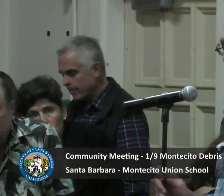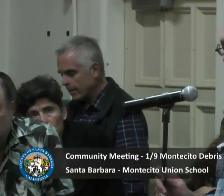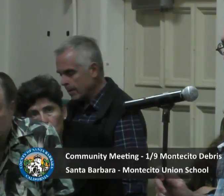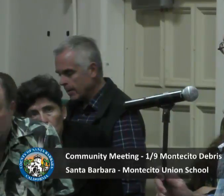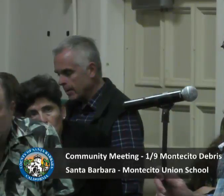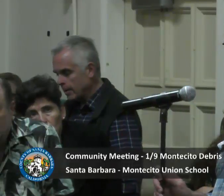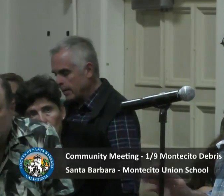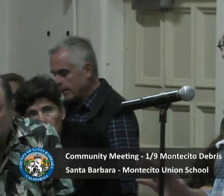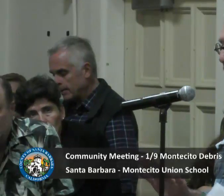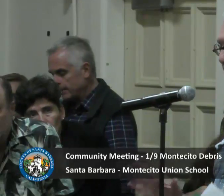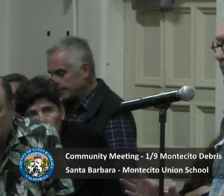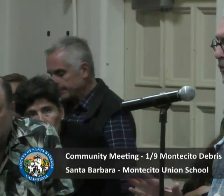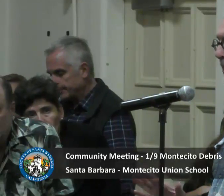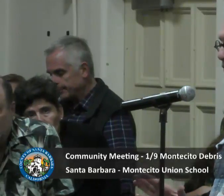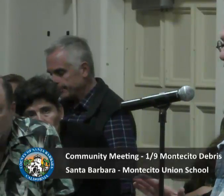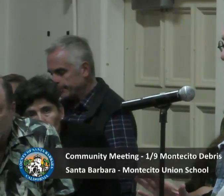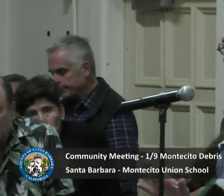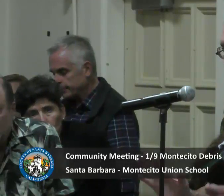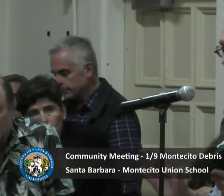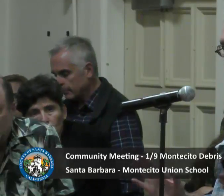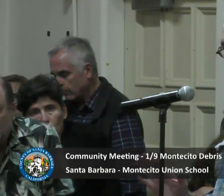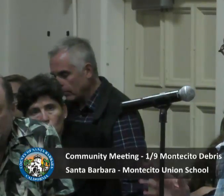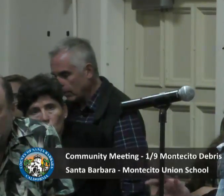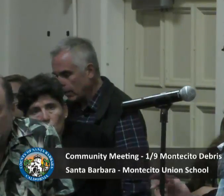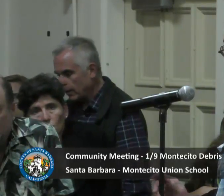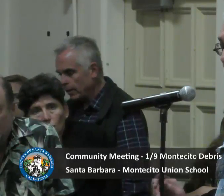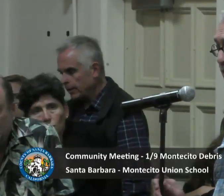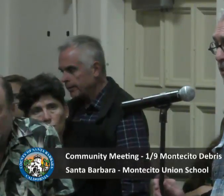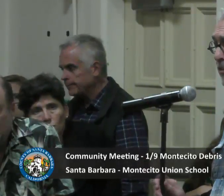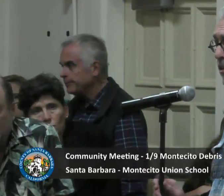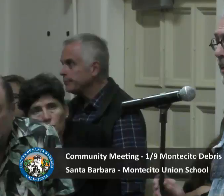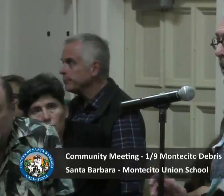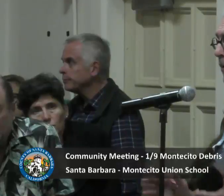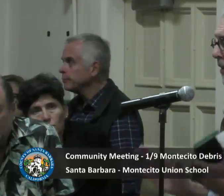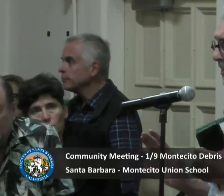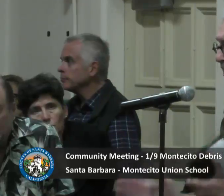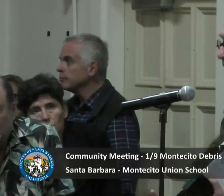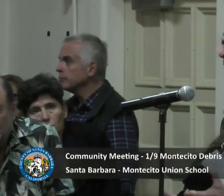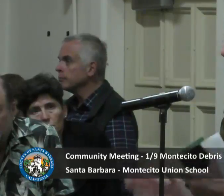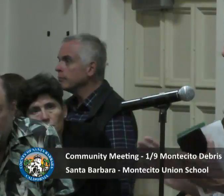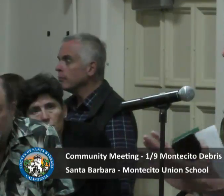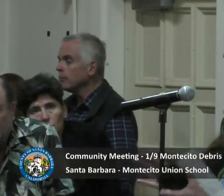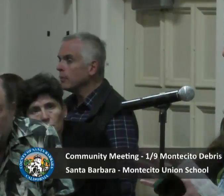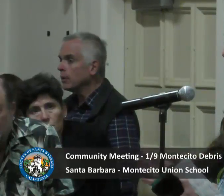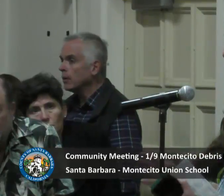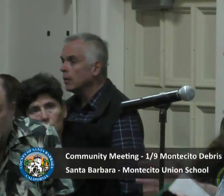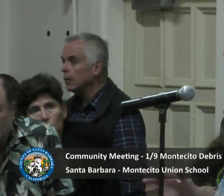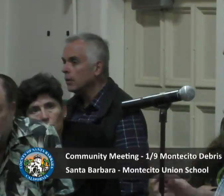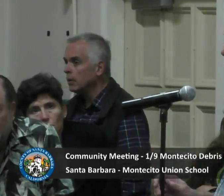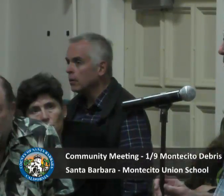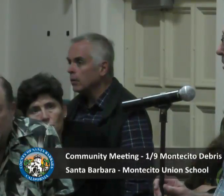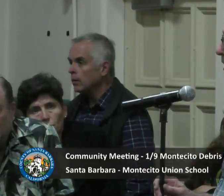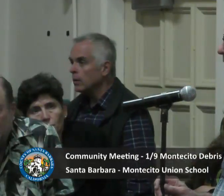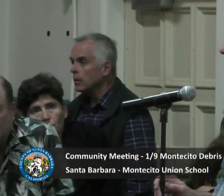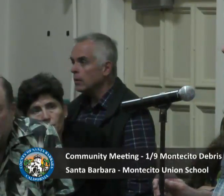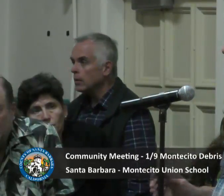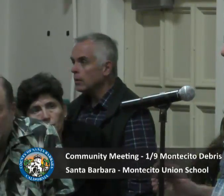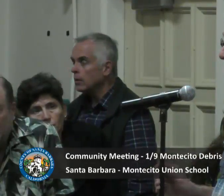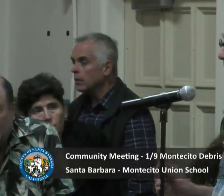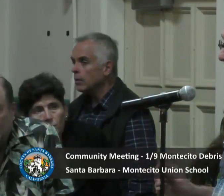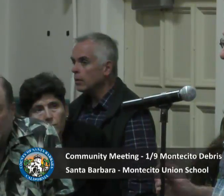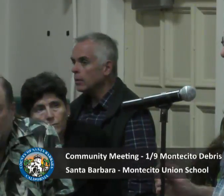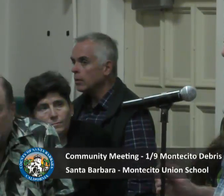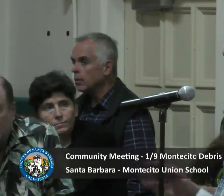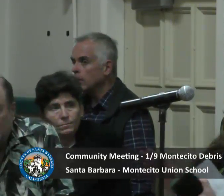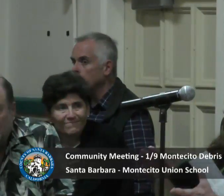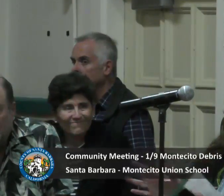insuranceconsumers.com. Free information answers most of your questions about deductibles and about other issues. And if you